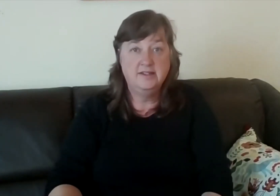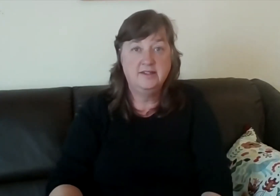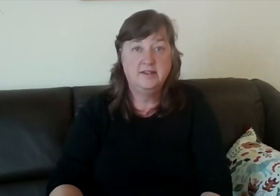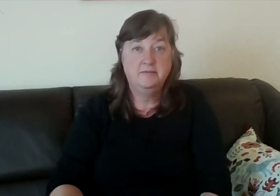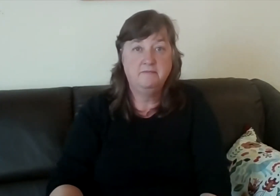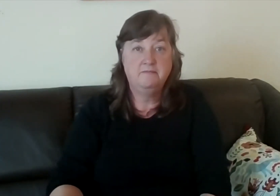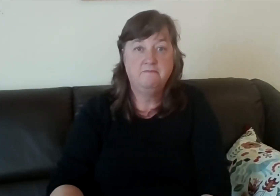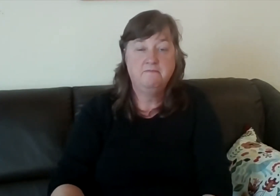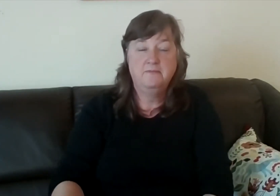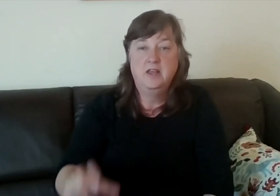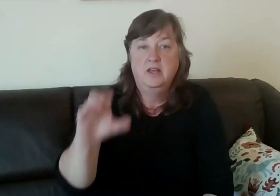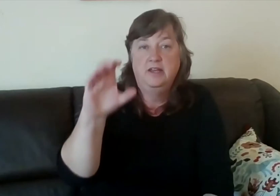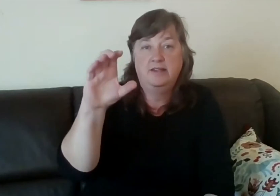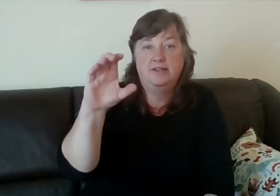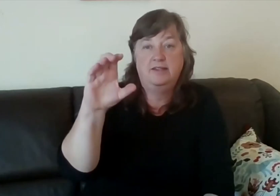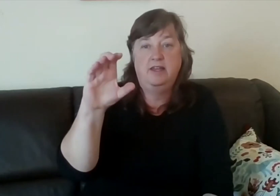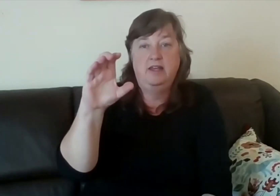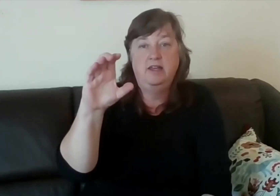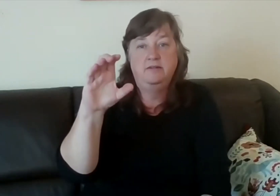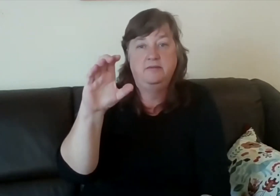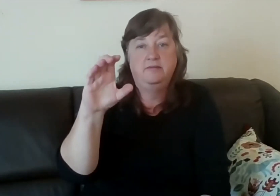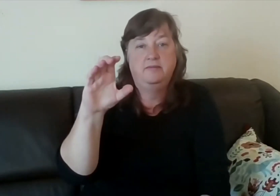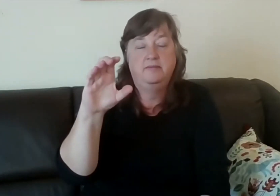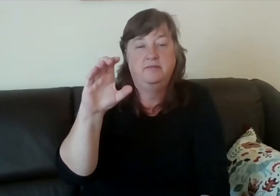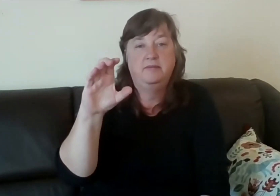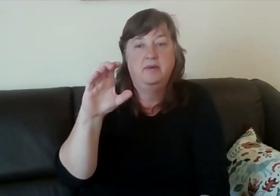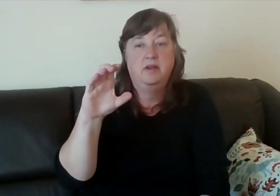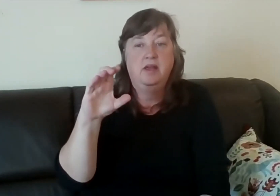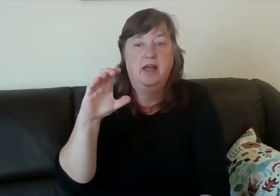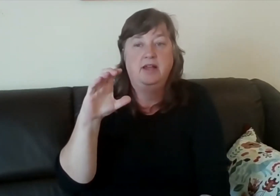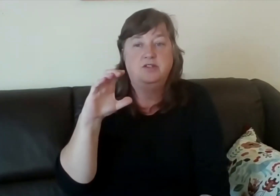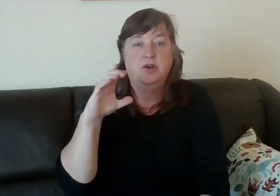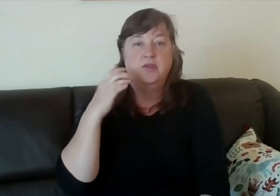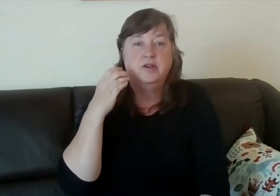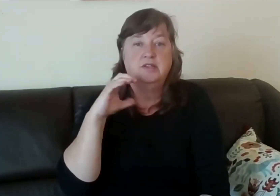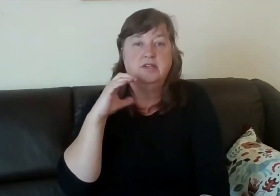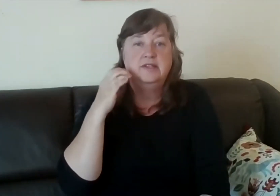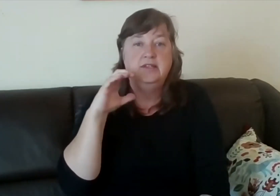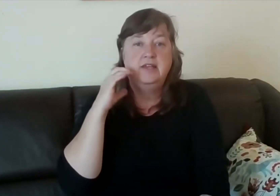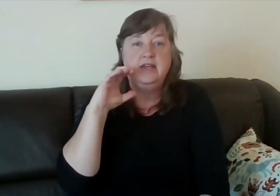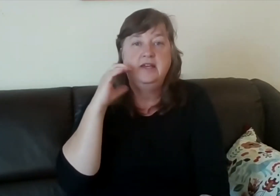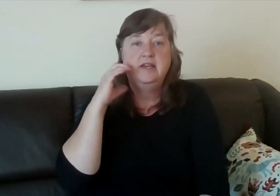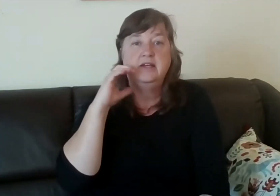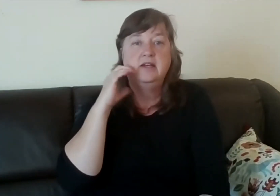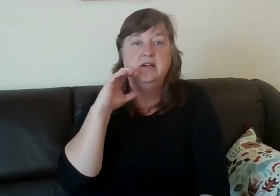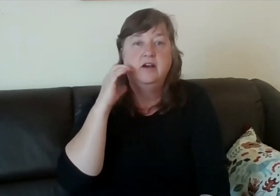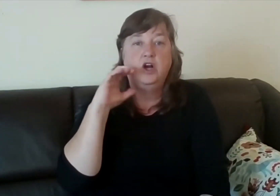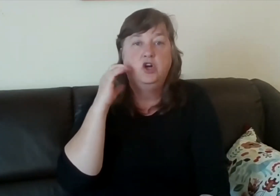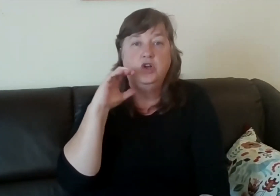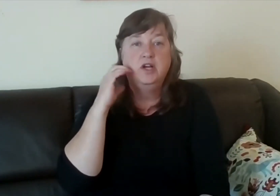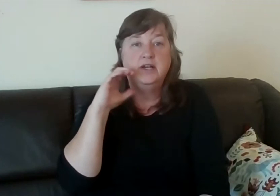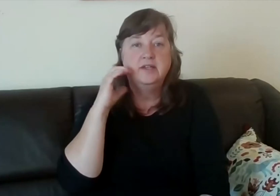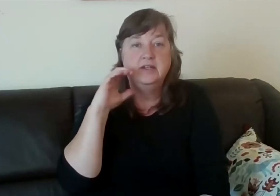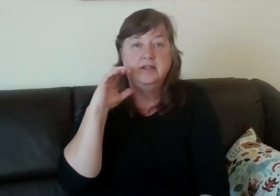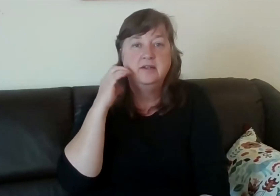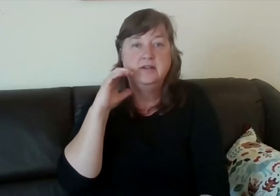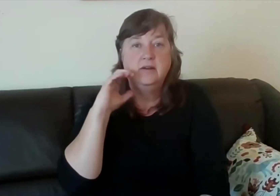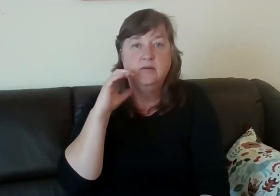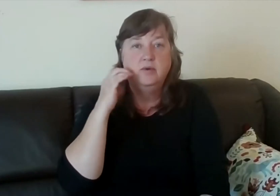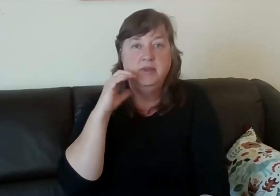Cousins is a C. And so there's a C, a girl cousin would be